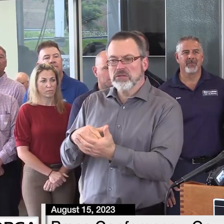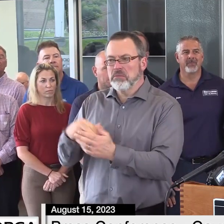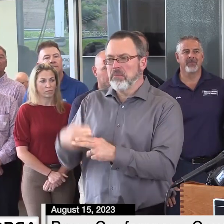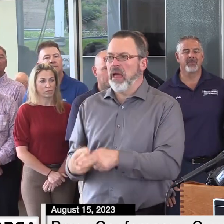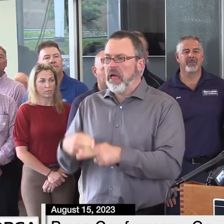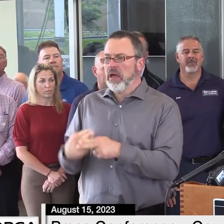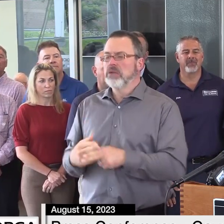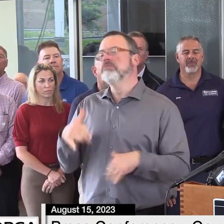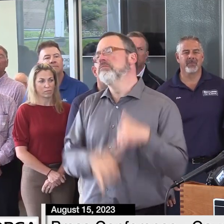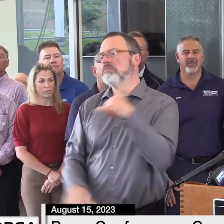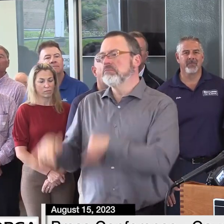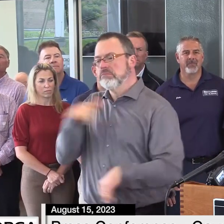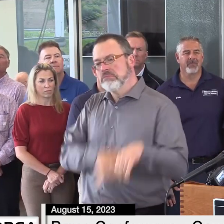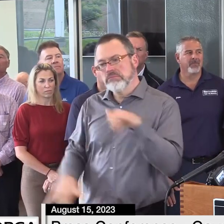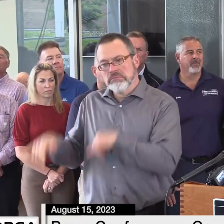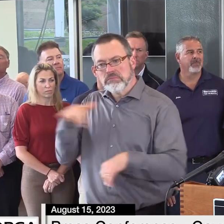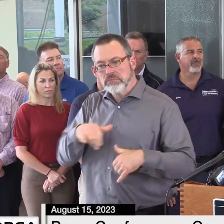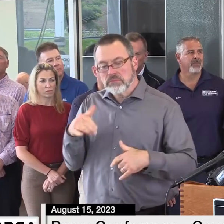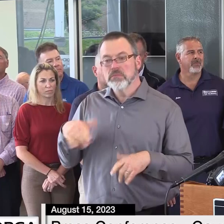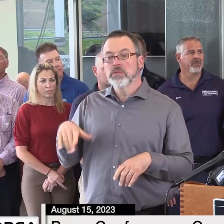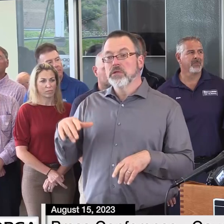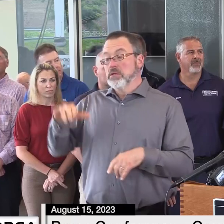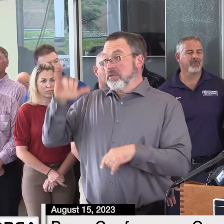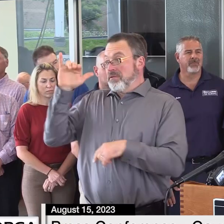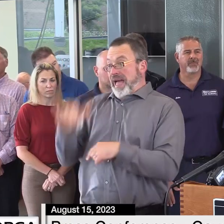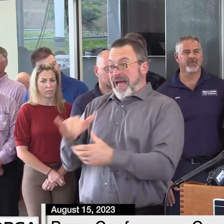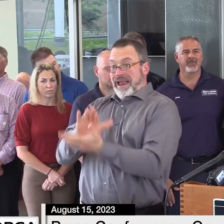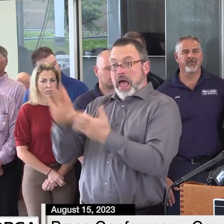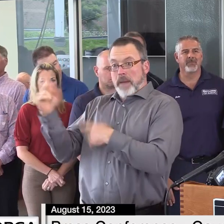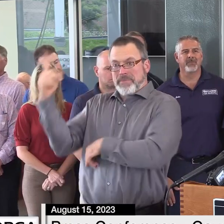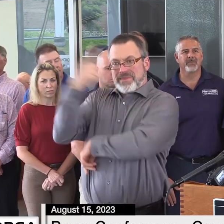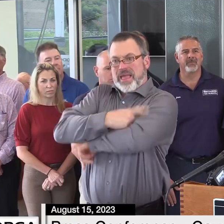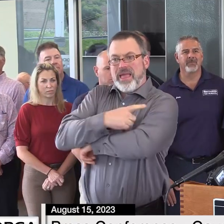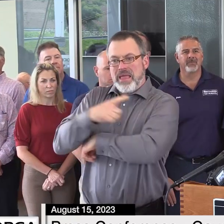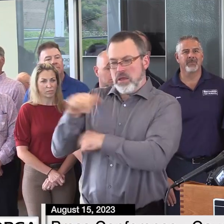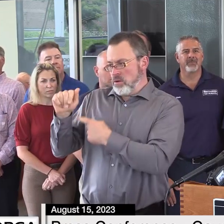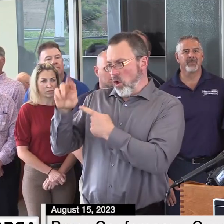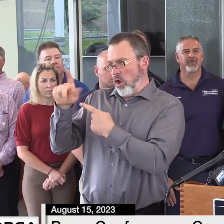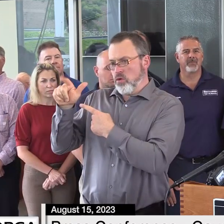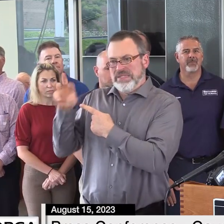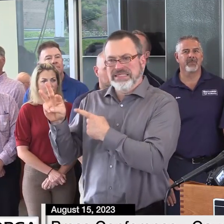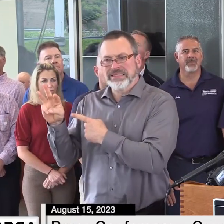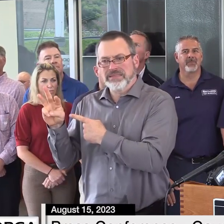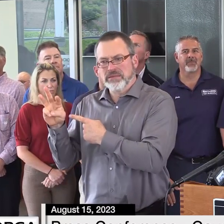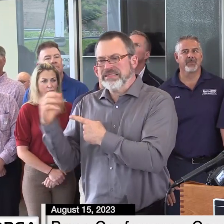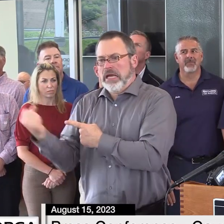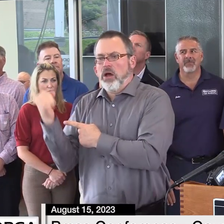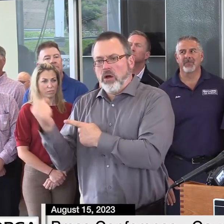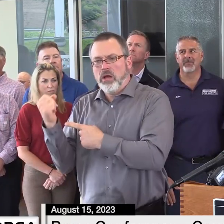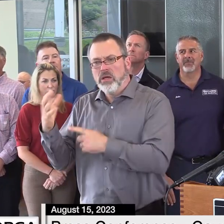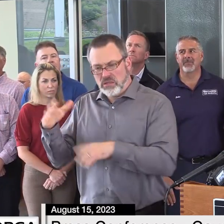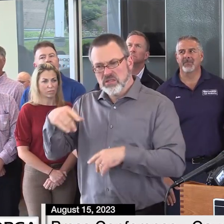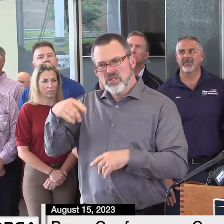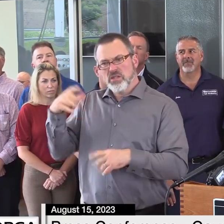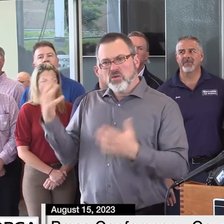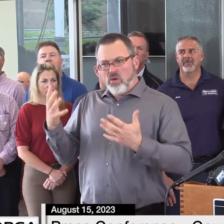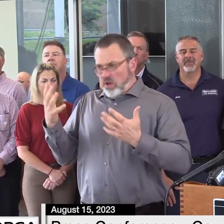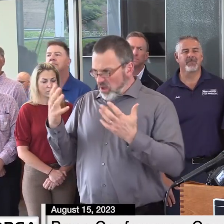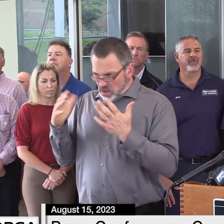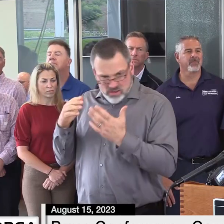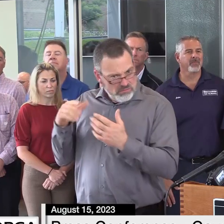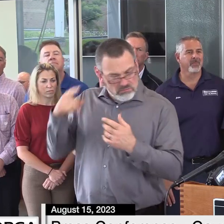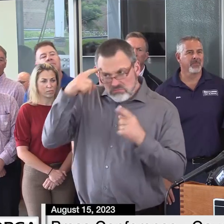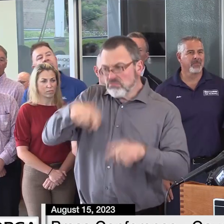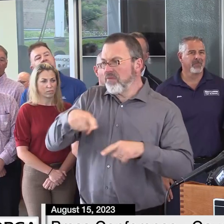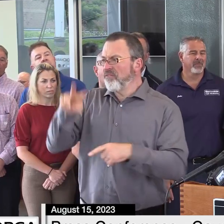Cleanup day on Saturday, the 26th, will be another opportunity for Vermonters to help communities get back to normal. It will be similar